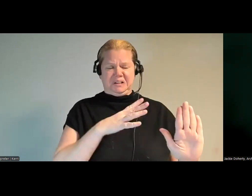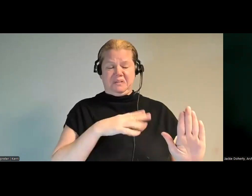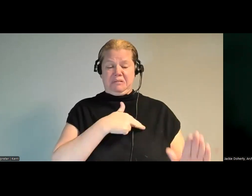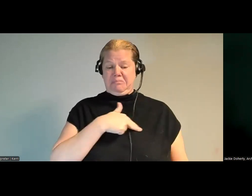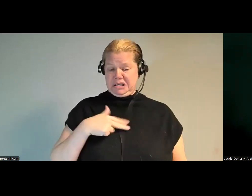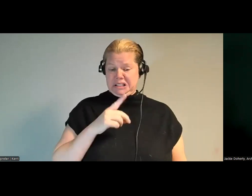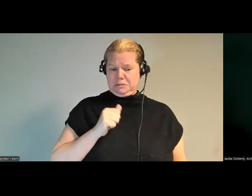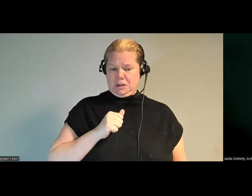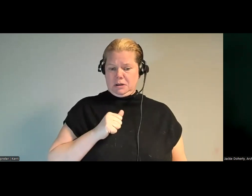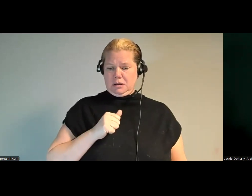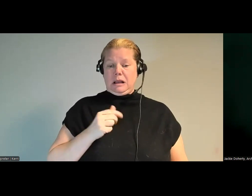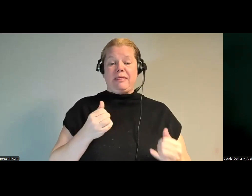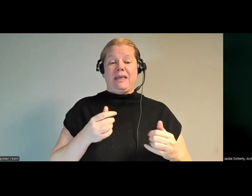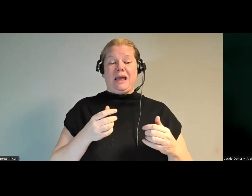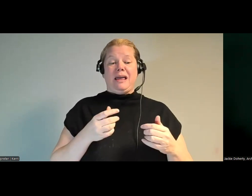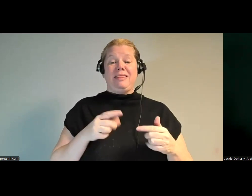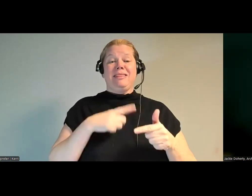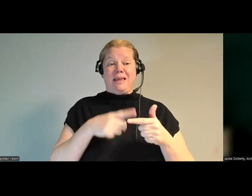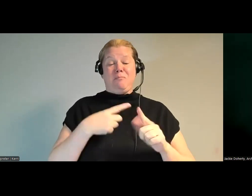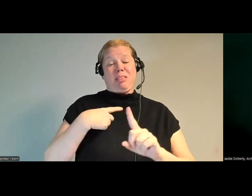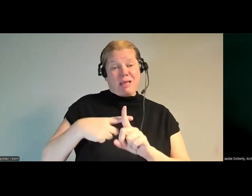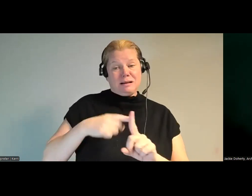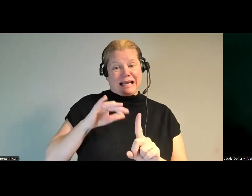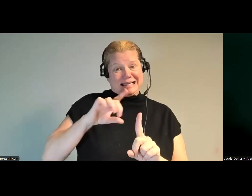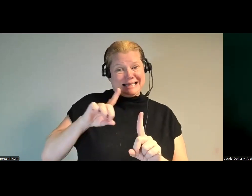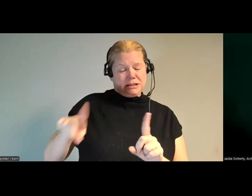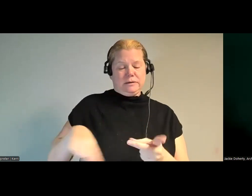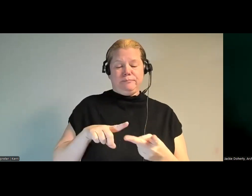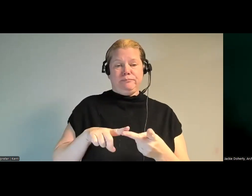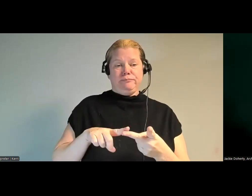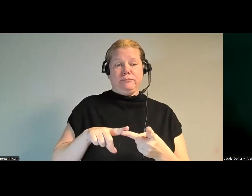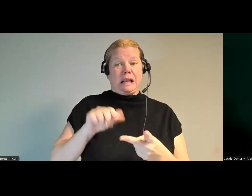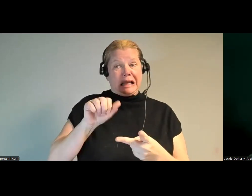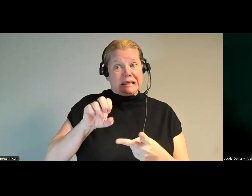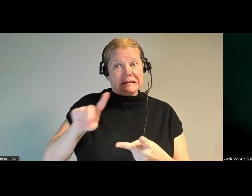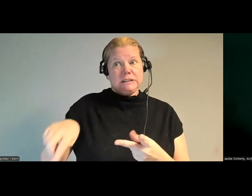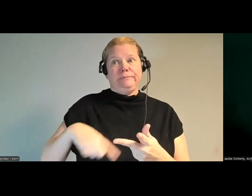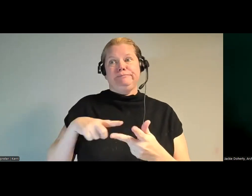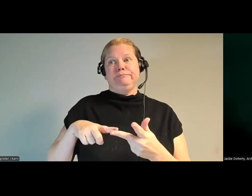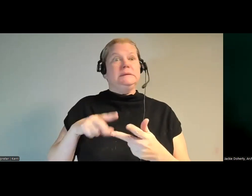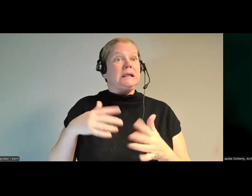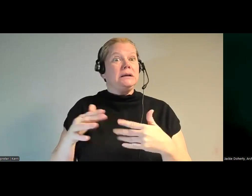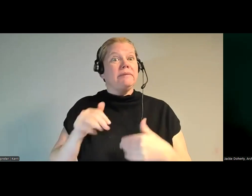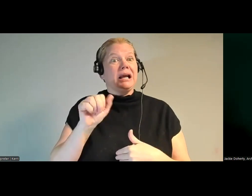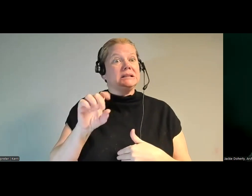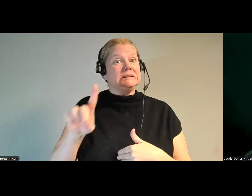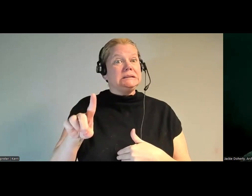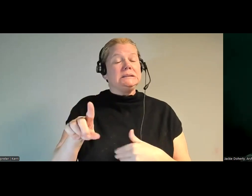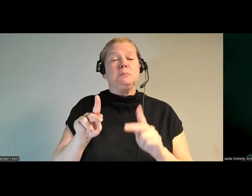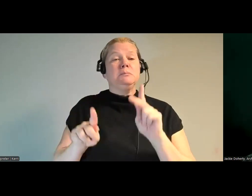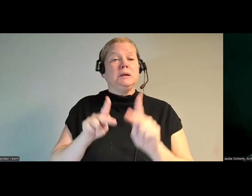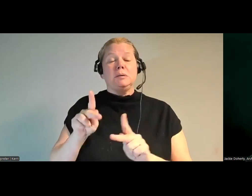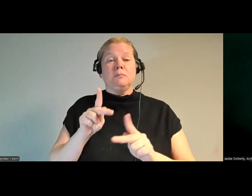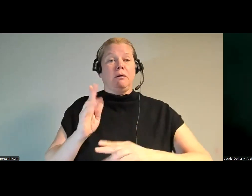who have IDD, intellectual developmental disabilities, those who have autism, and even if you have autism, those who have